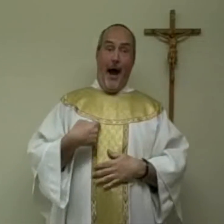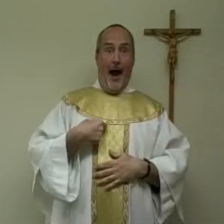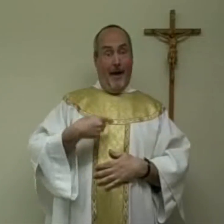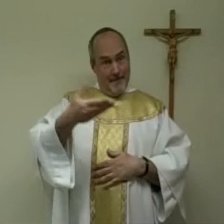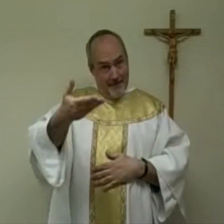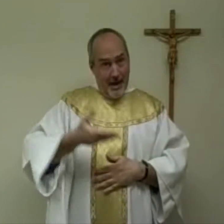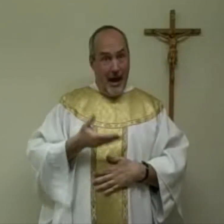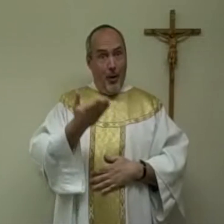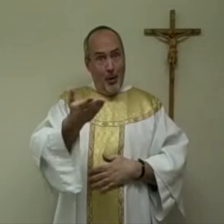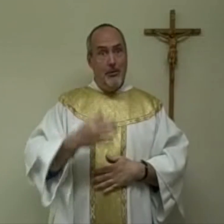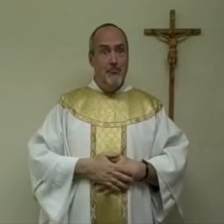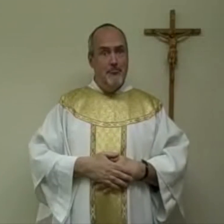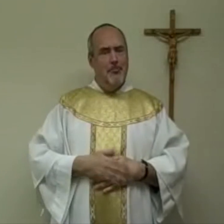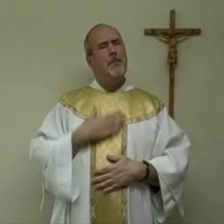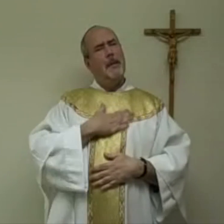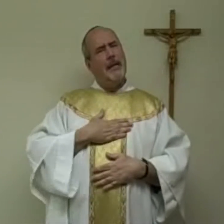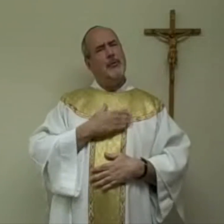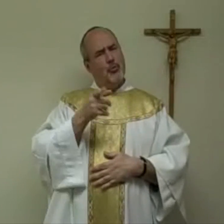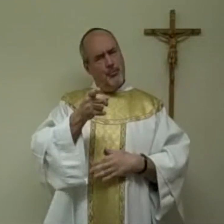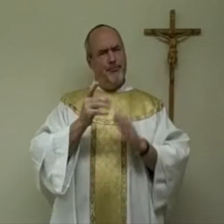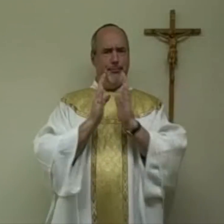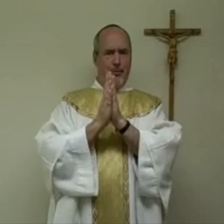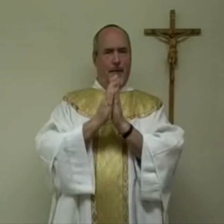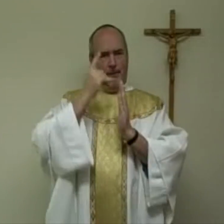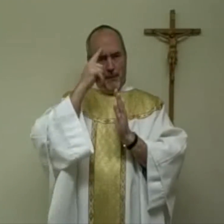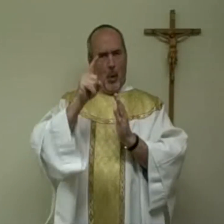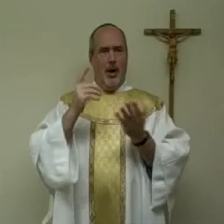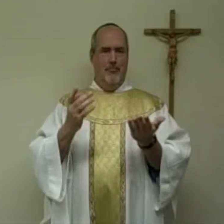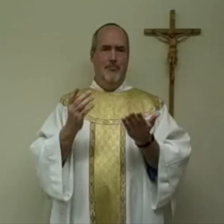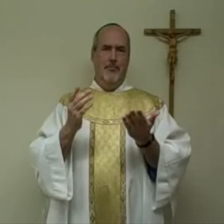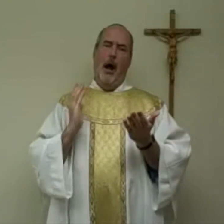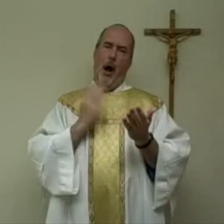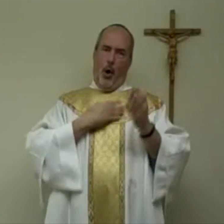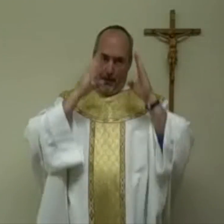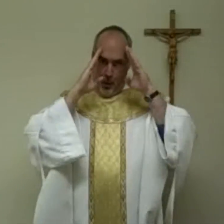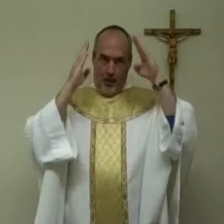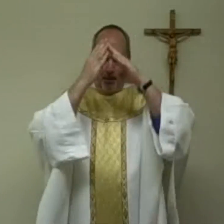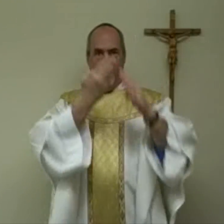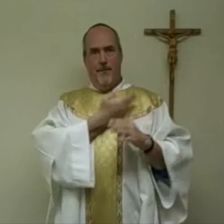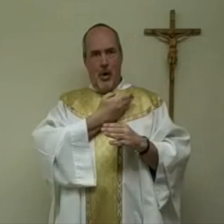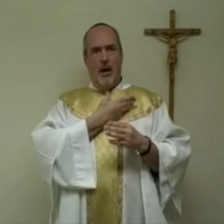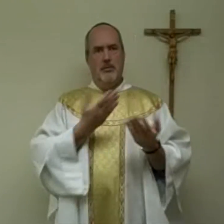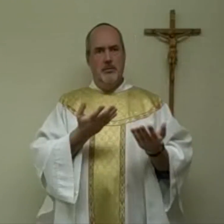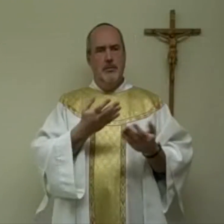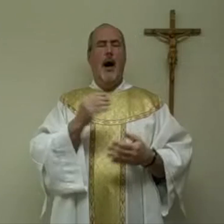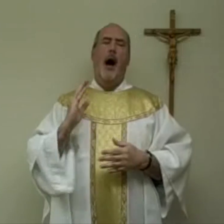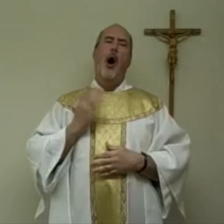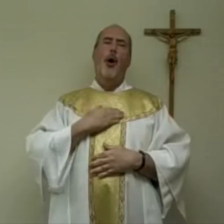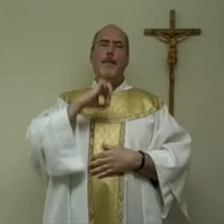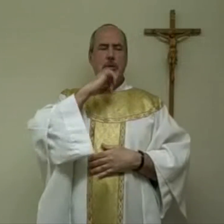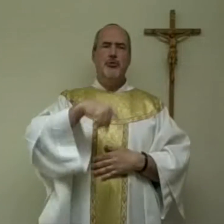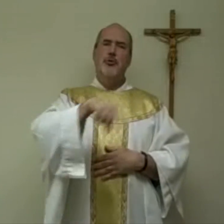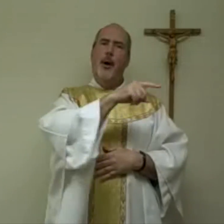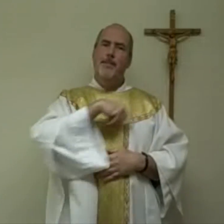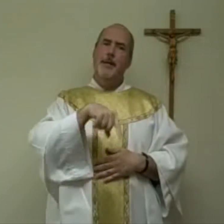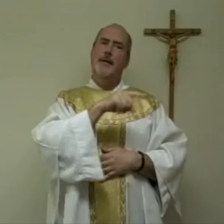today. So I would invite each and every one of you to please pray for our Pope, Pope Francis, and for